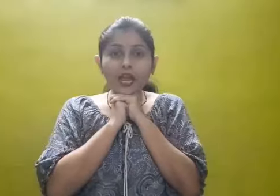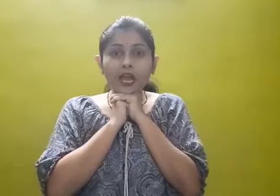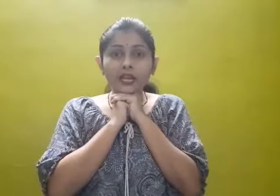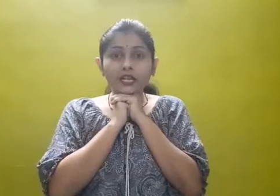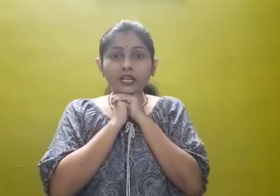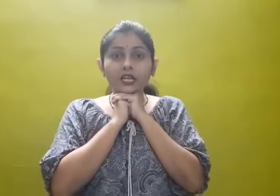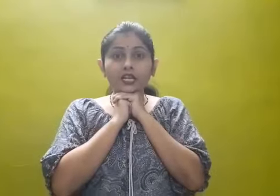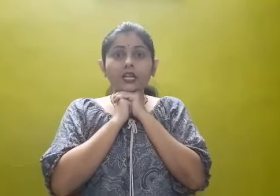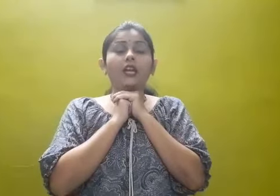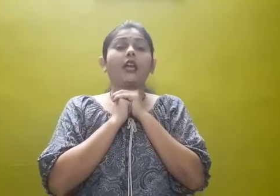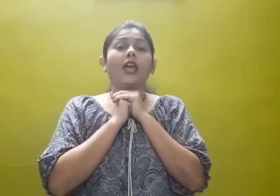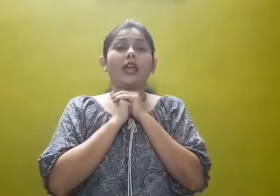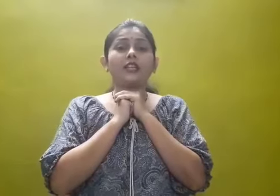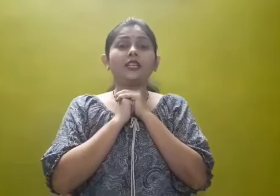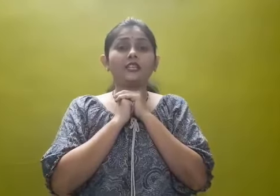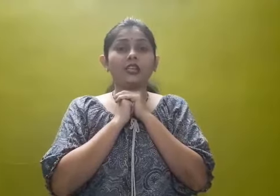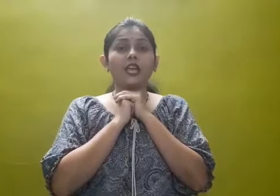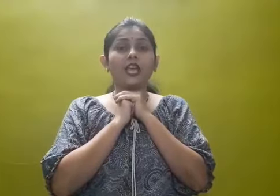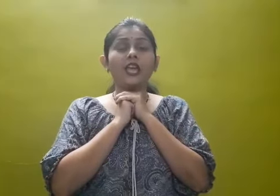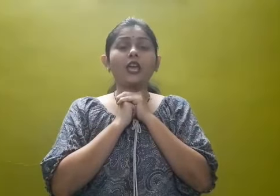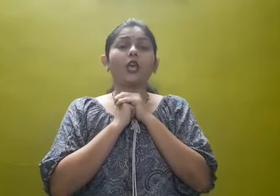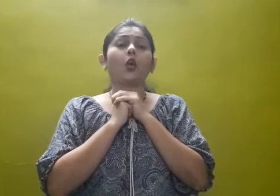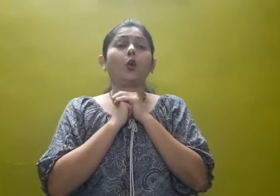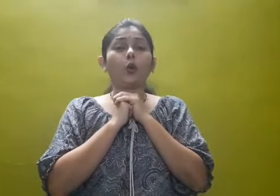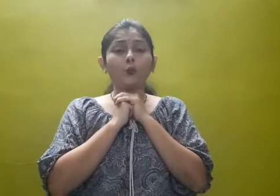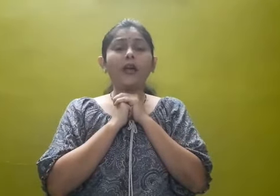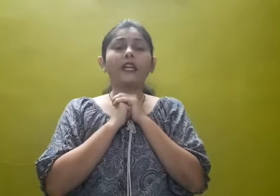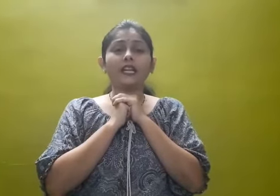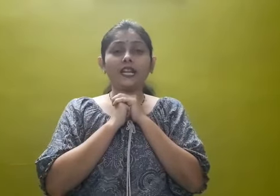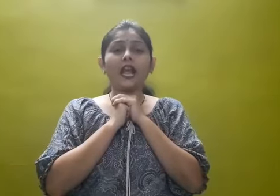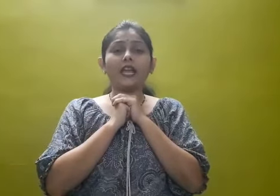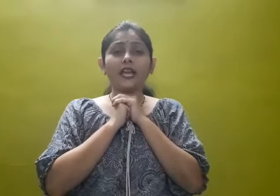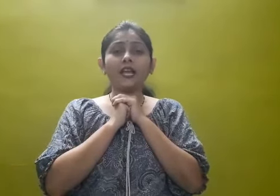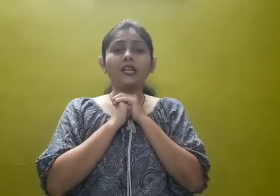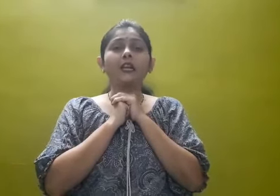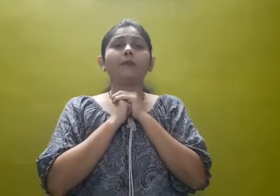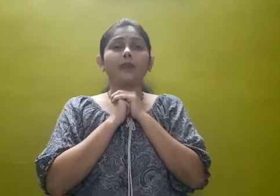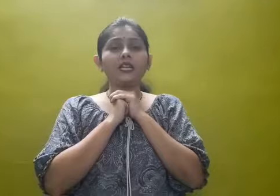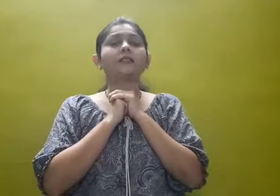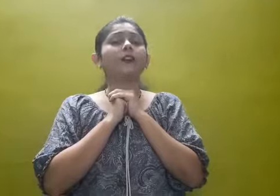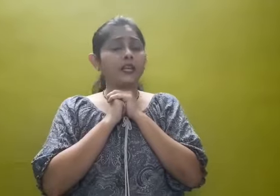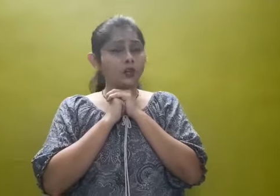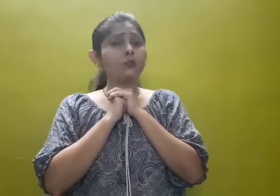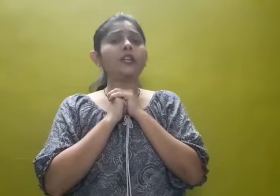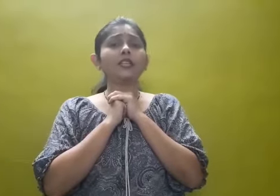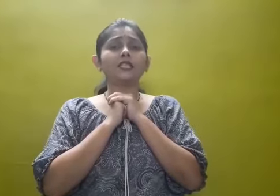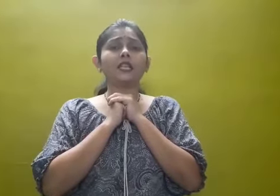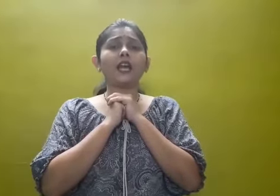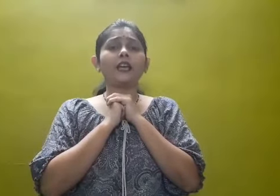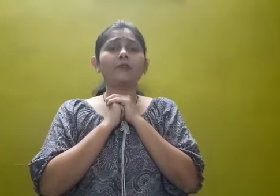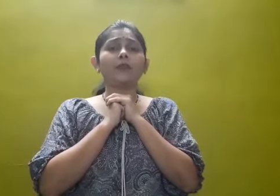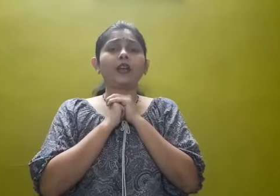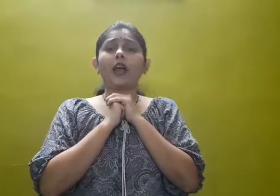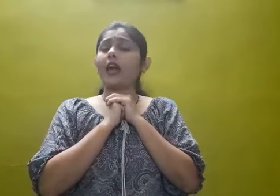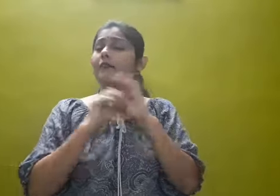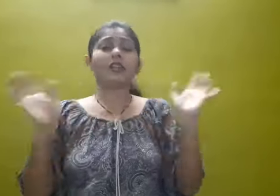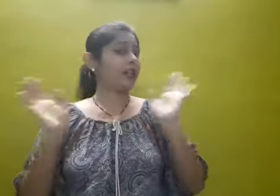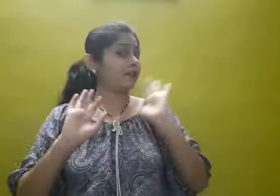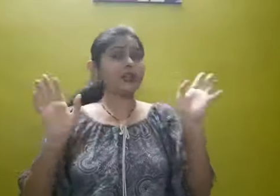scared and he said, oh mighty lion, please forgive me this time. I will never